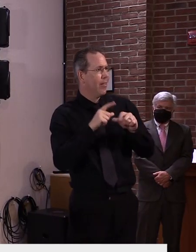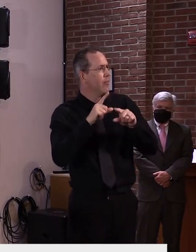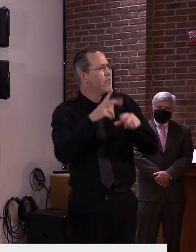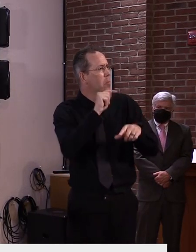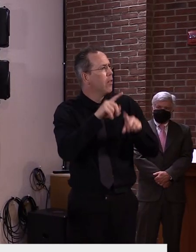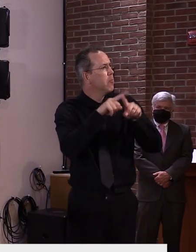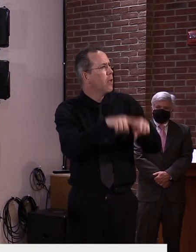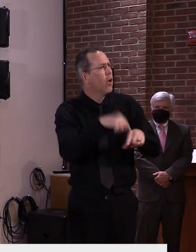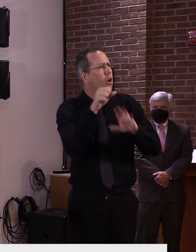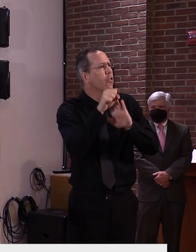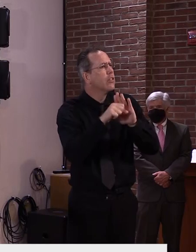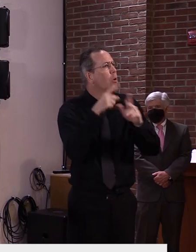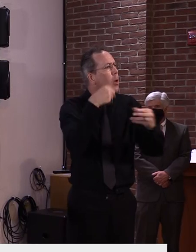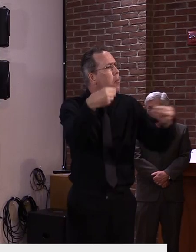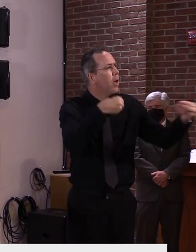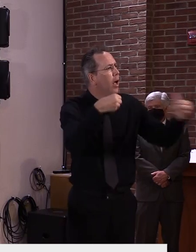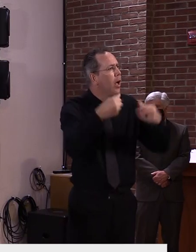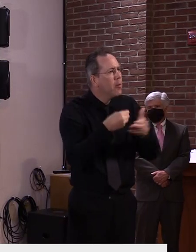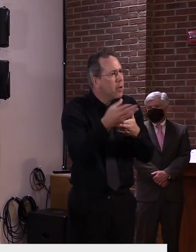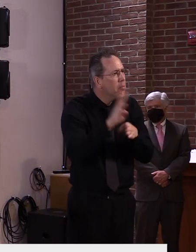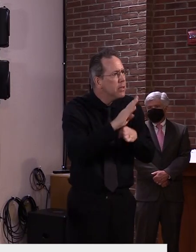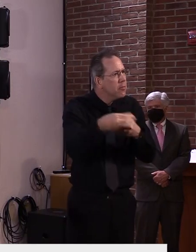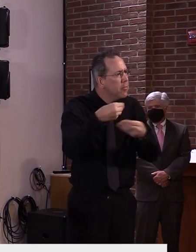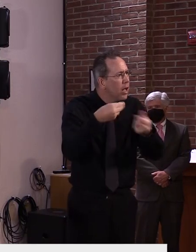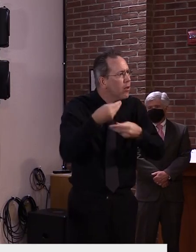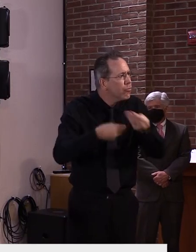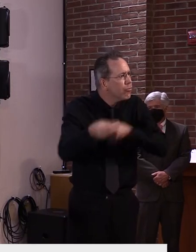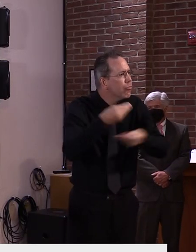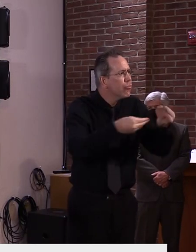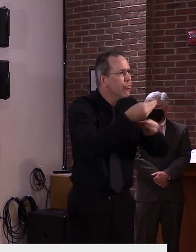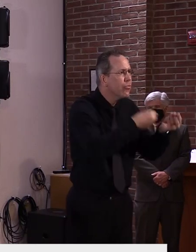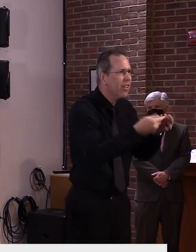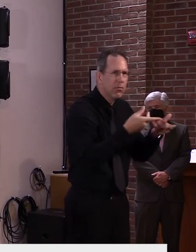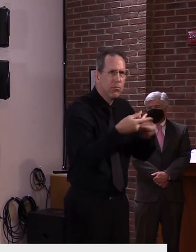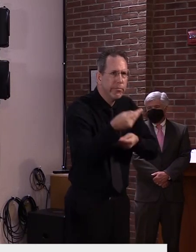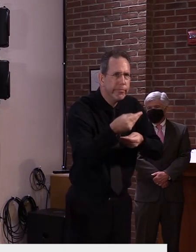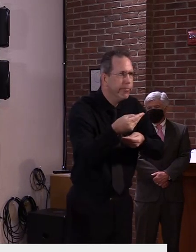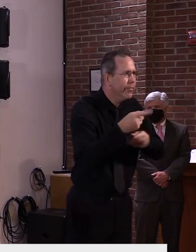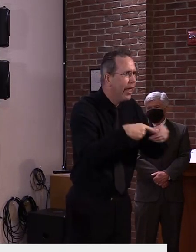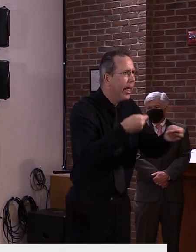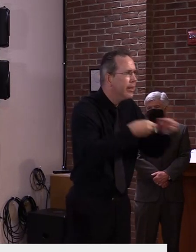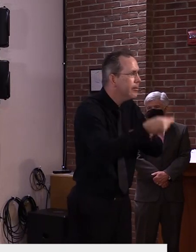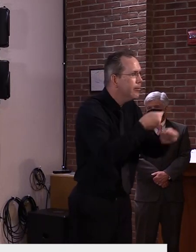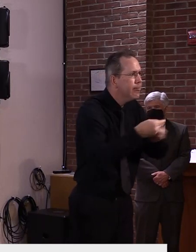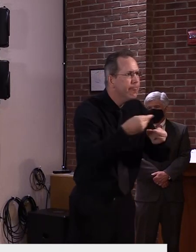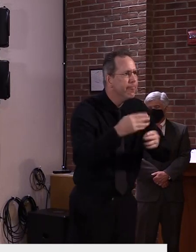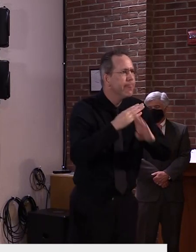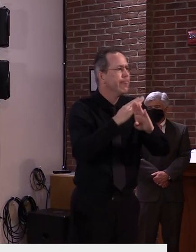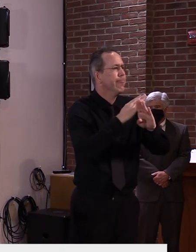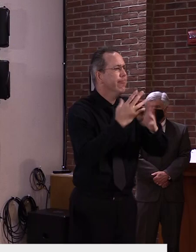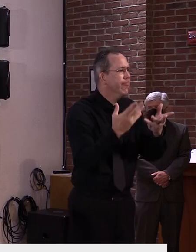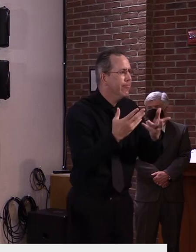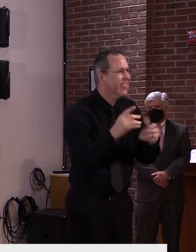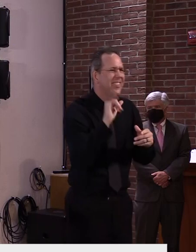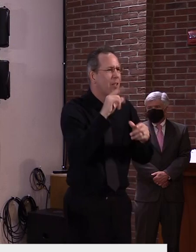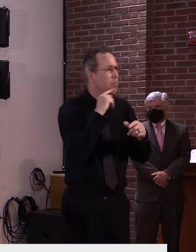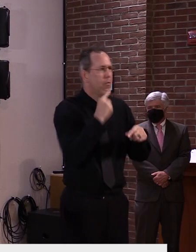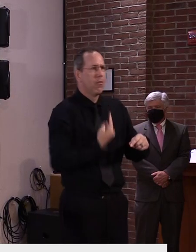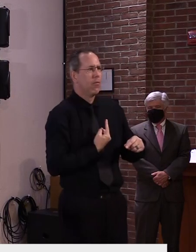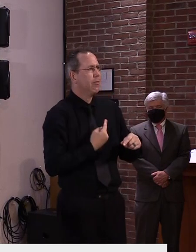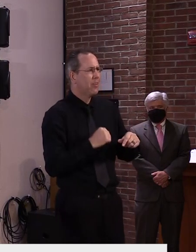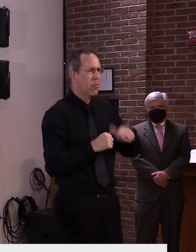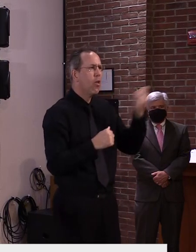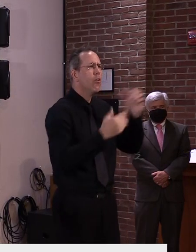We're at the whims of a worldwide, regional, and national type of